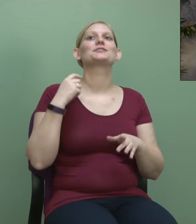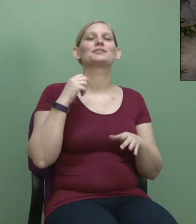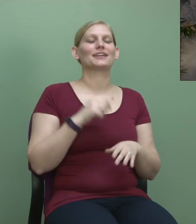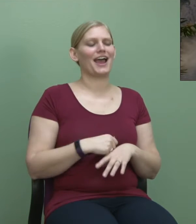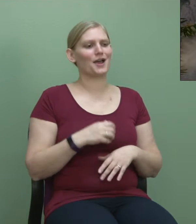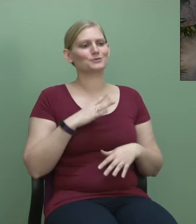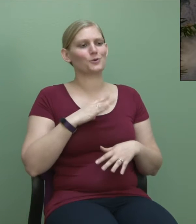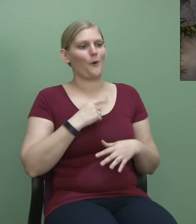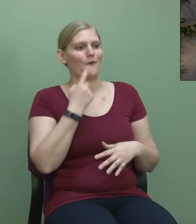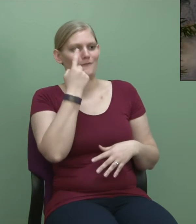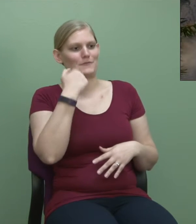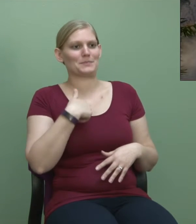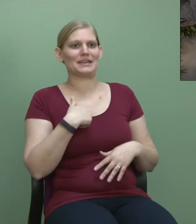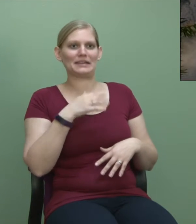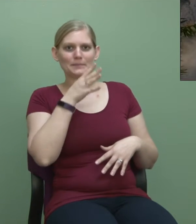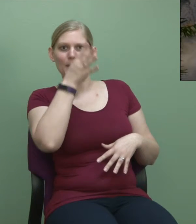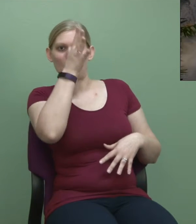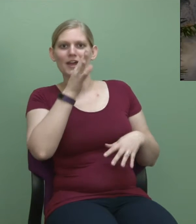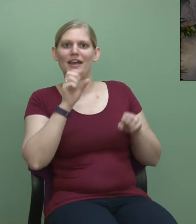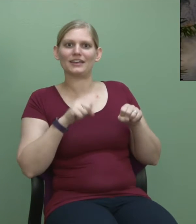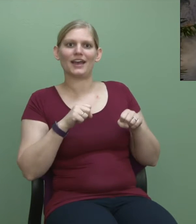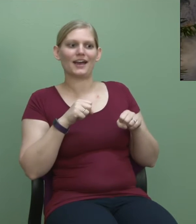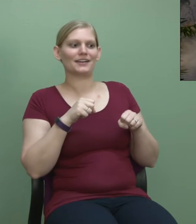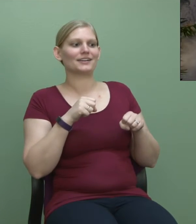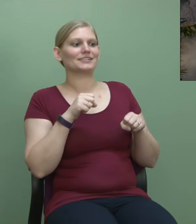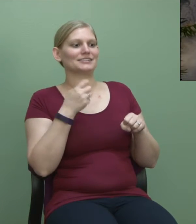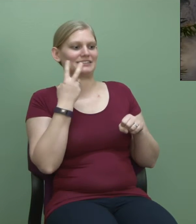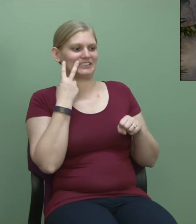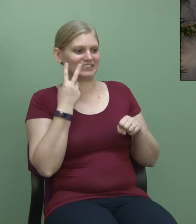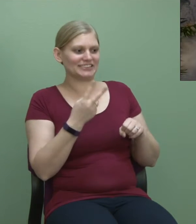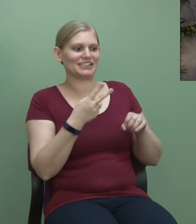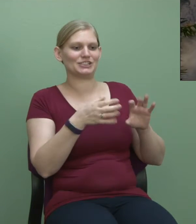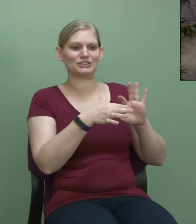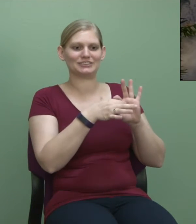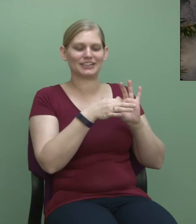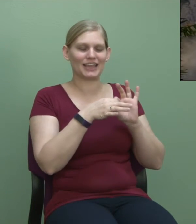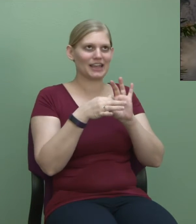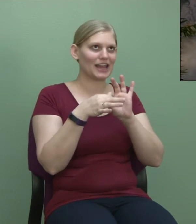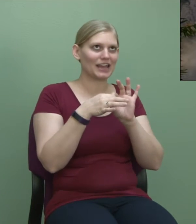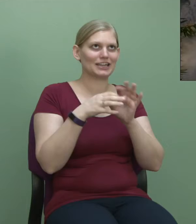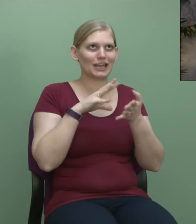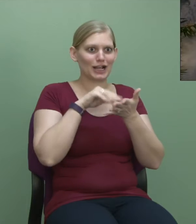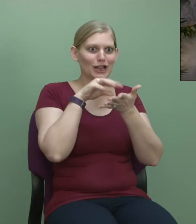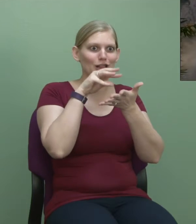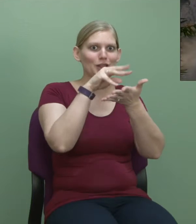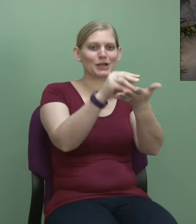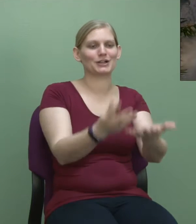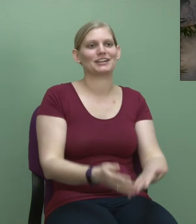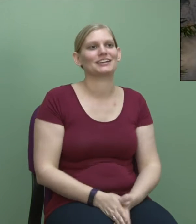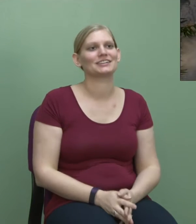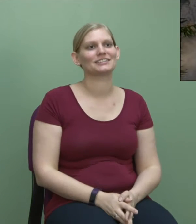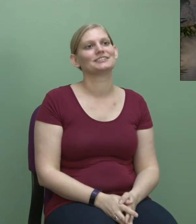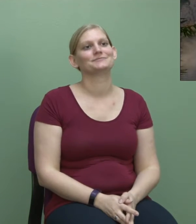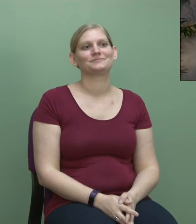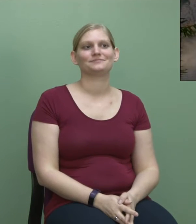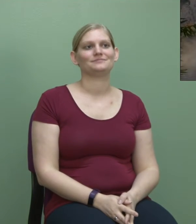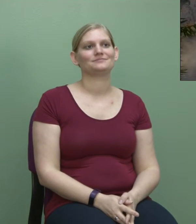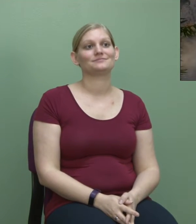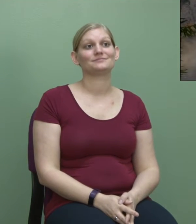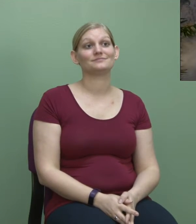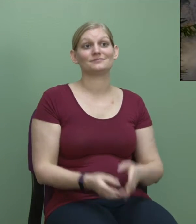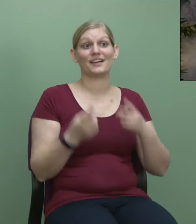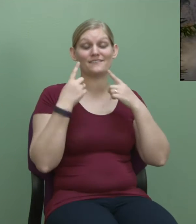to understand then the sound of the letters that she had been learning the shape of. Finally,